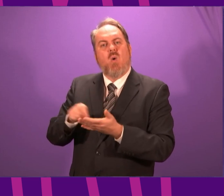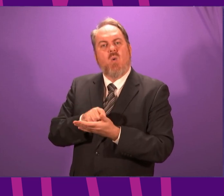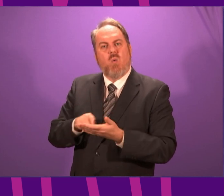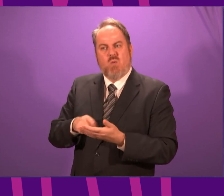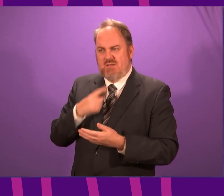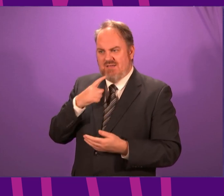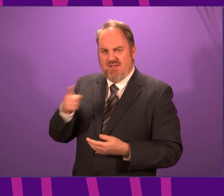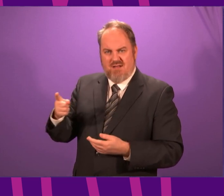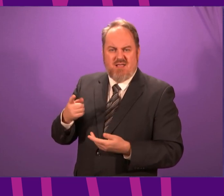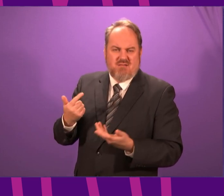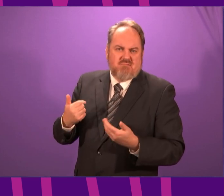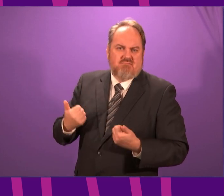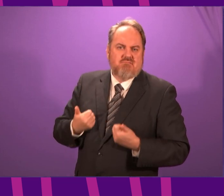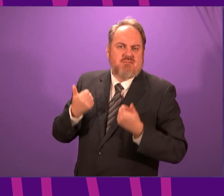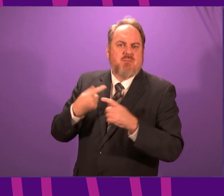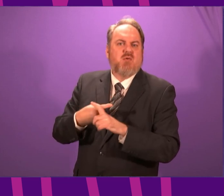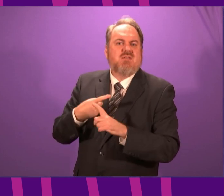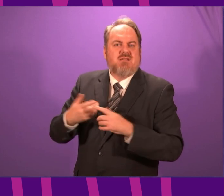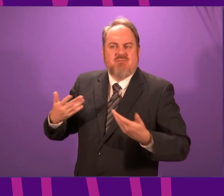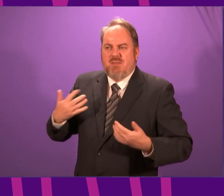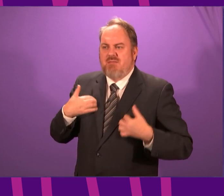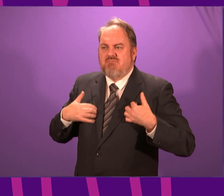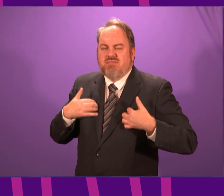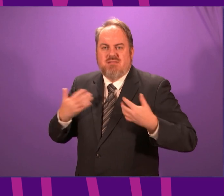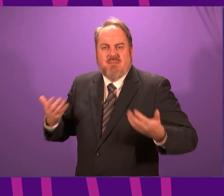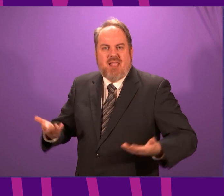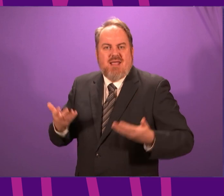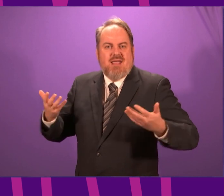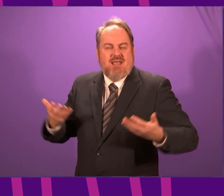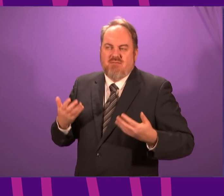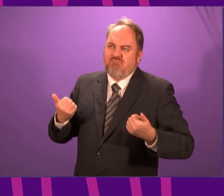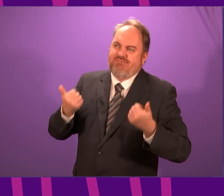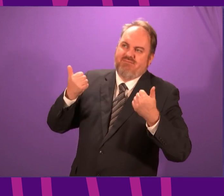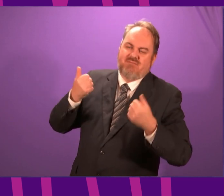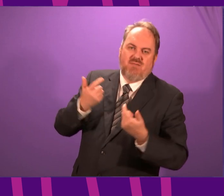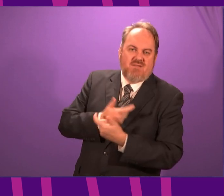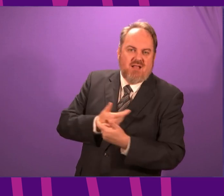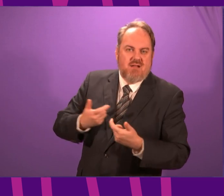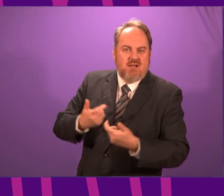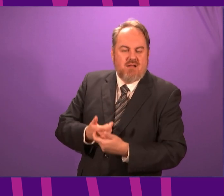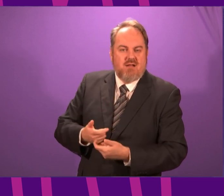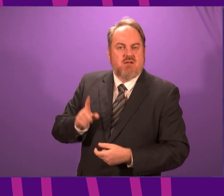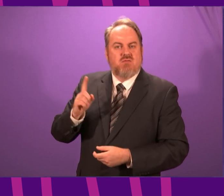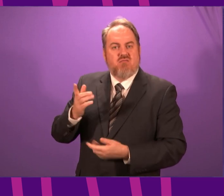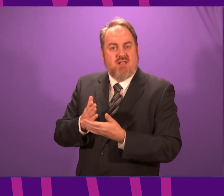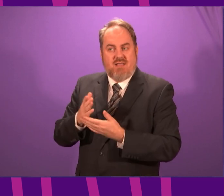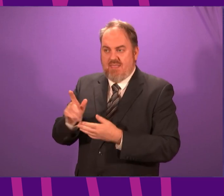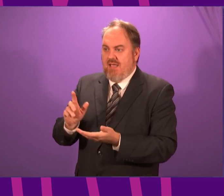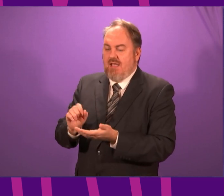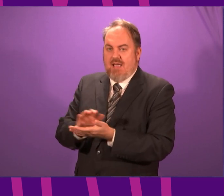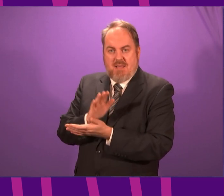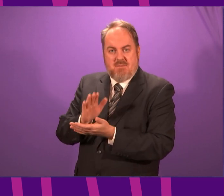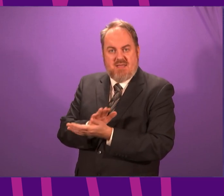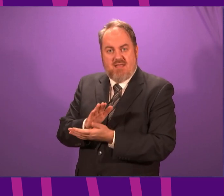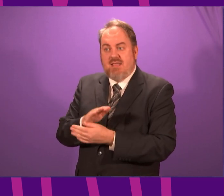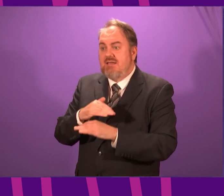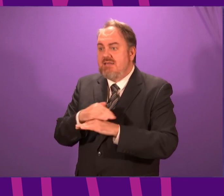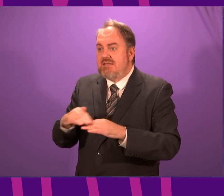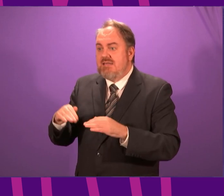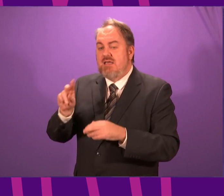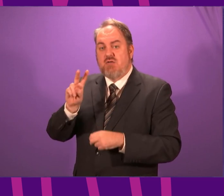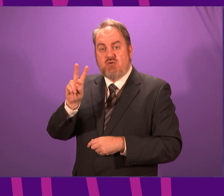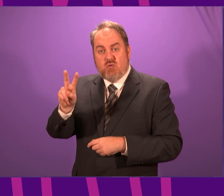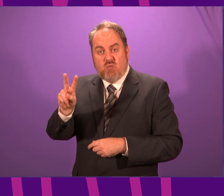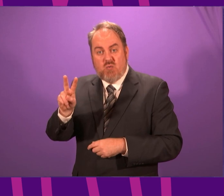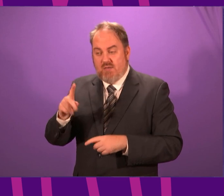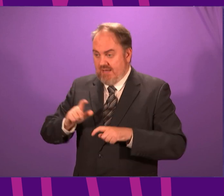and the safety measures that had been put in place. I was therefore pleased that it is now anticipated that bingo will be able to resume at Tier 2, and I'd like to thank the